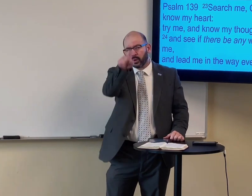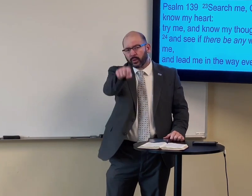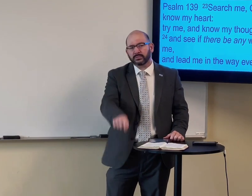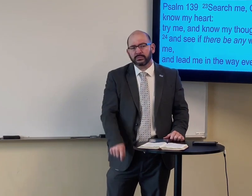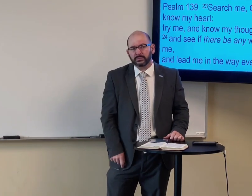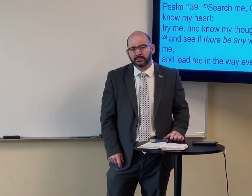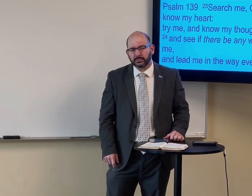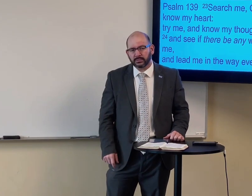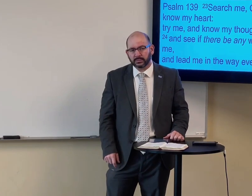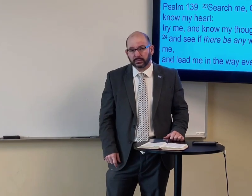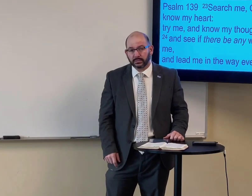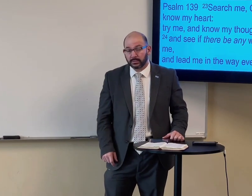Here's a question.